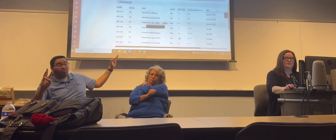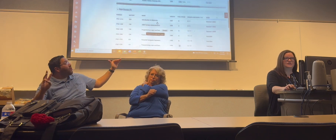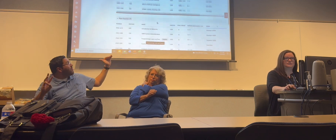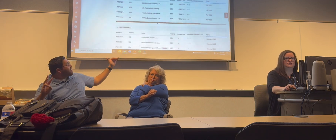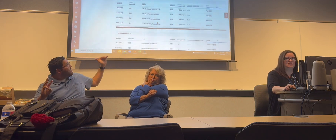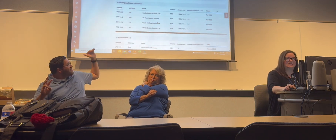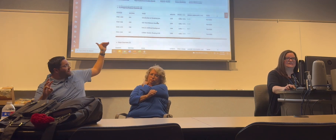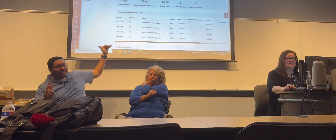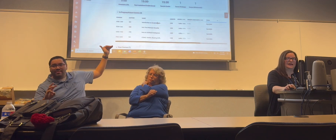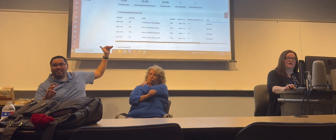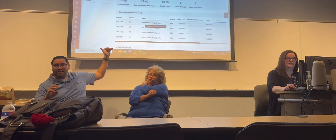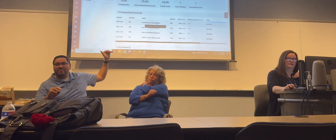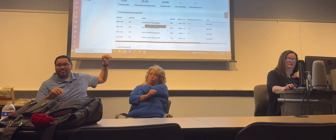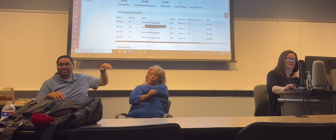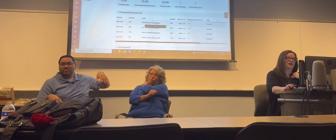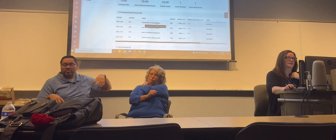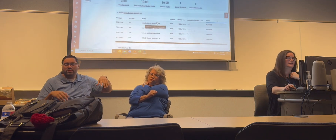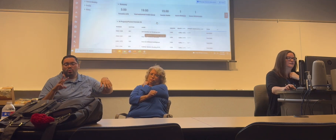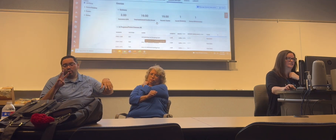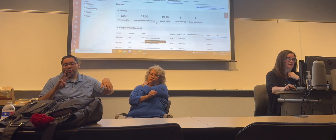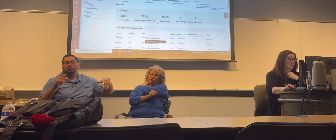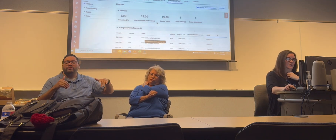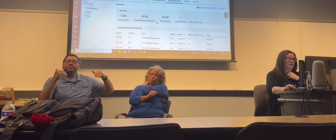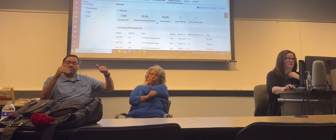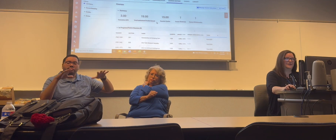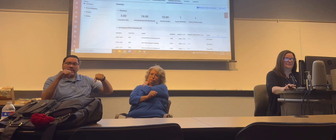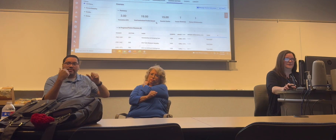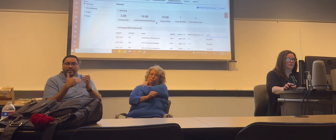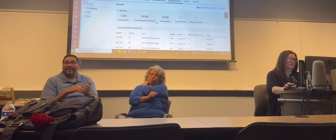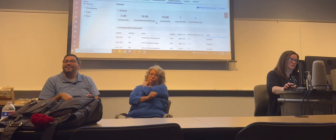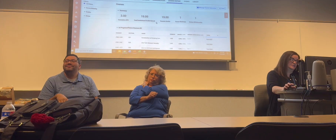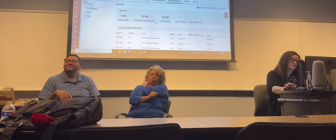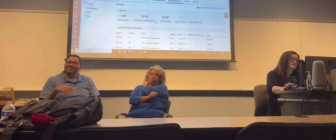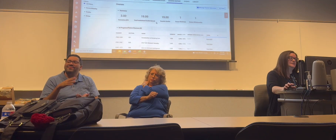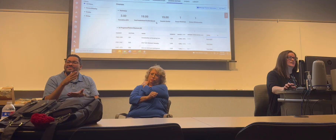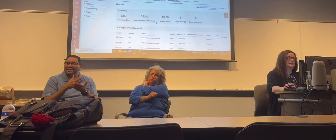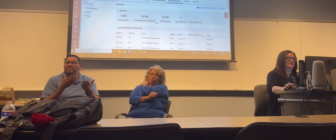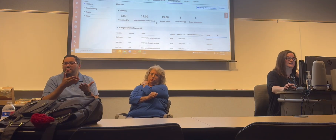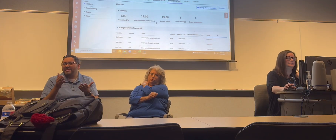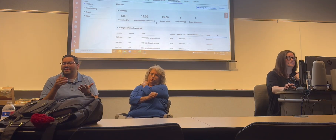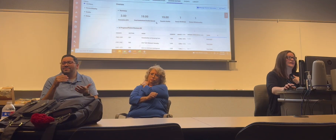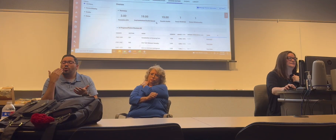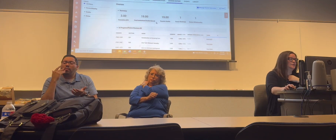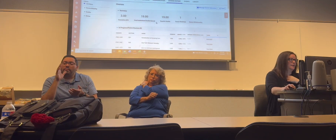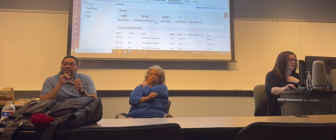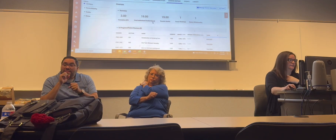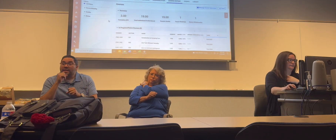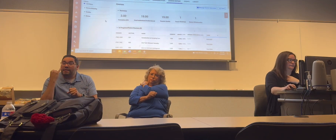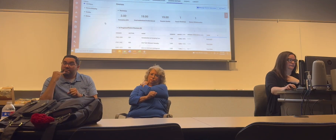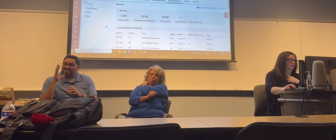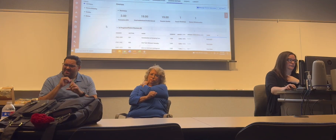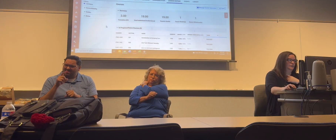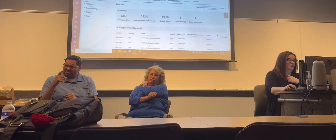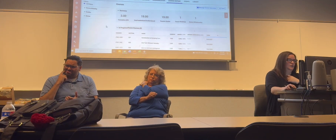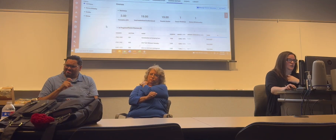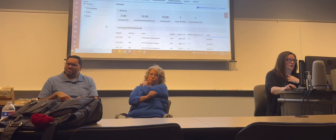same information you need out of Colleague for the most part. There might be one or two things missing. Again, let us know